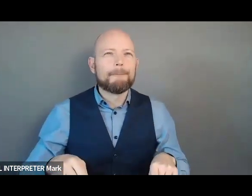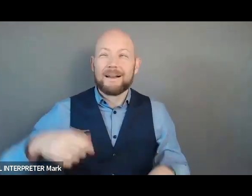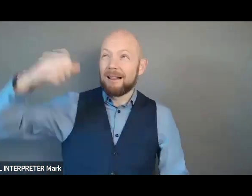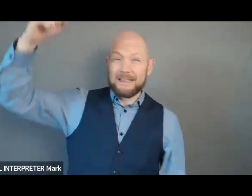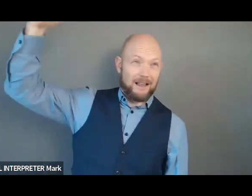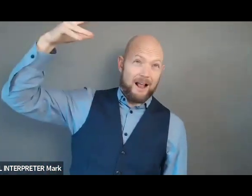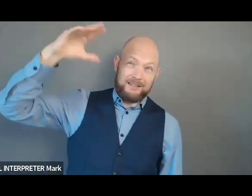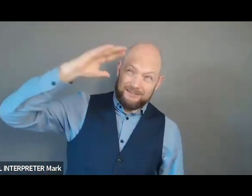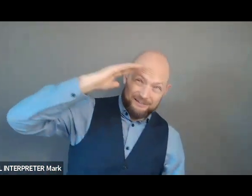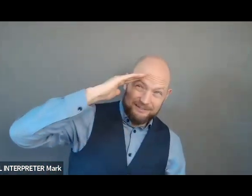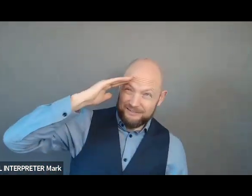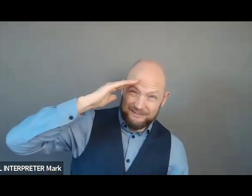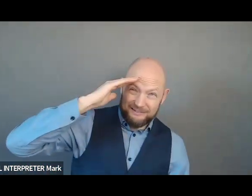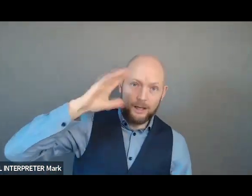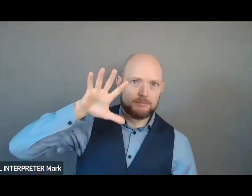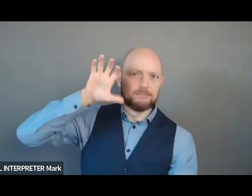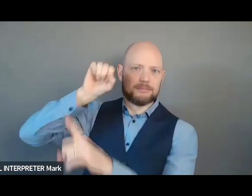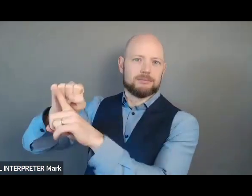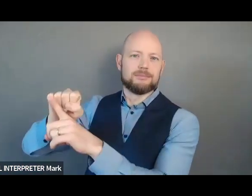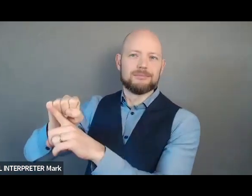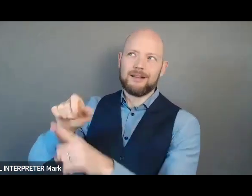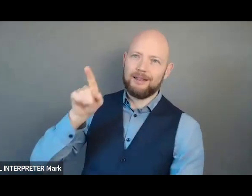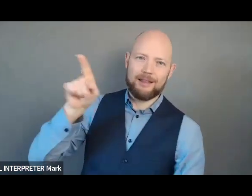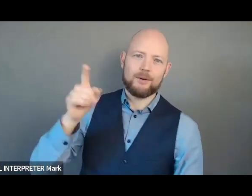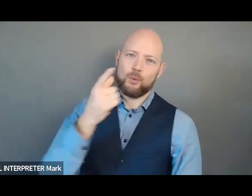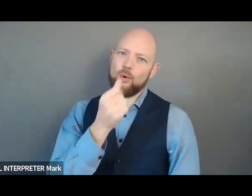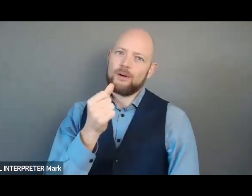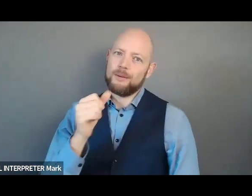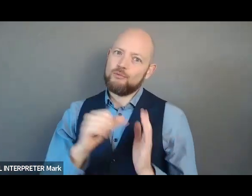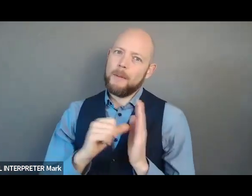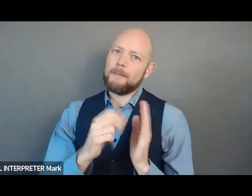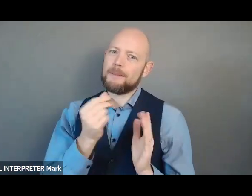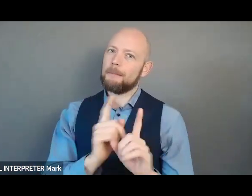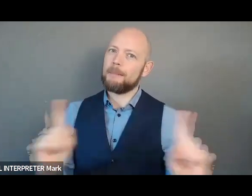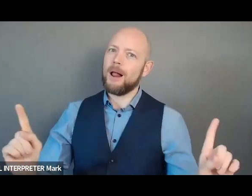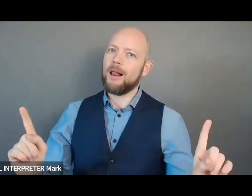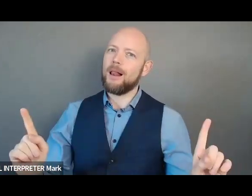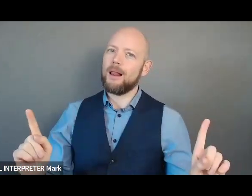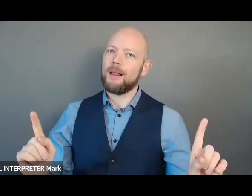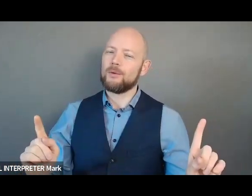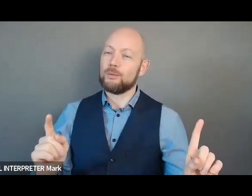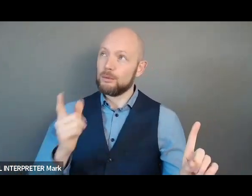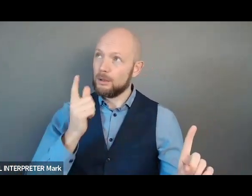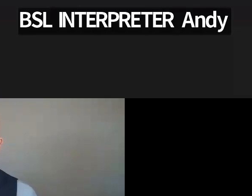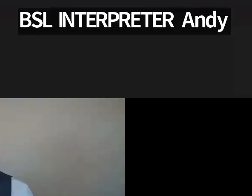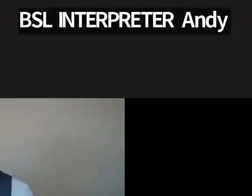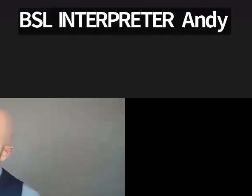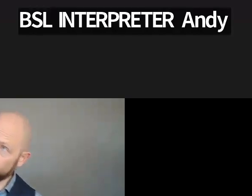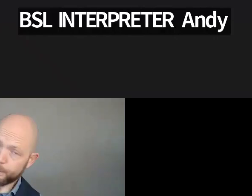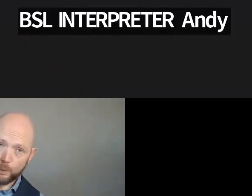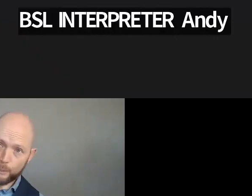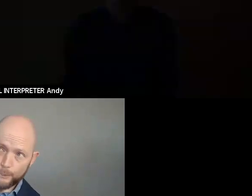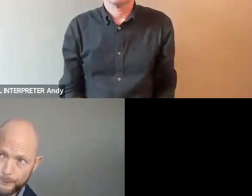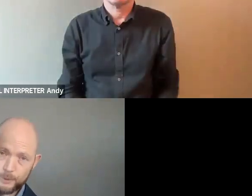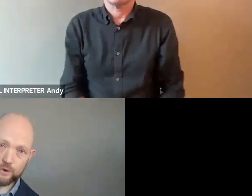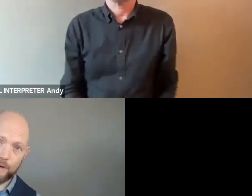okay? I'm not criticising this room, I'm just trying to give examples. Lights are quite glaring. If they can't be adjusted or switched off, I'd mention that. If there